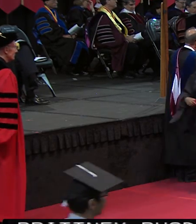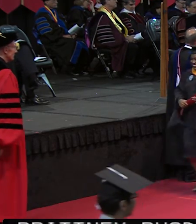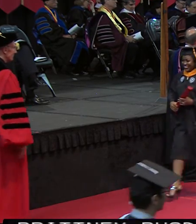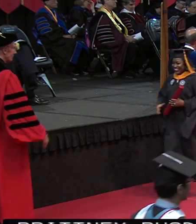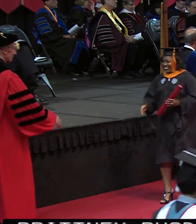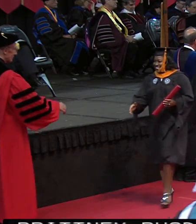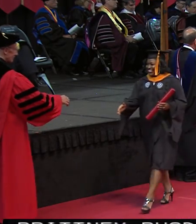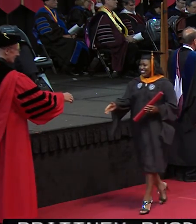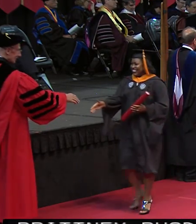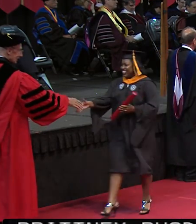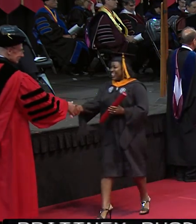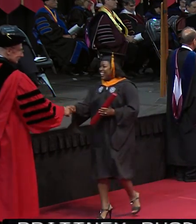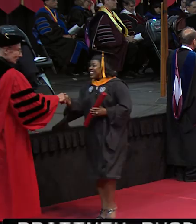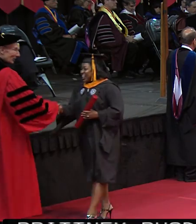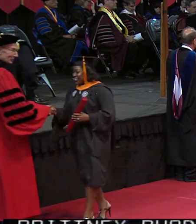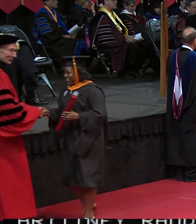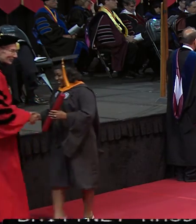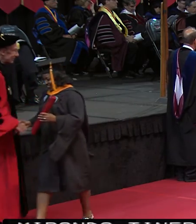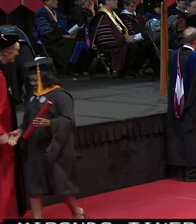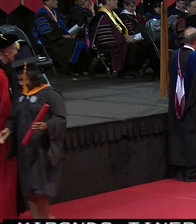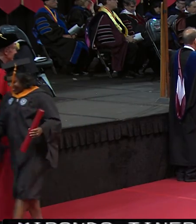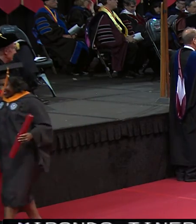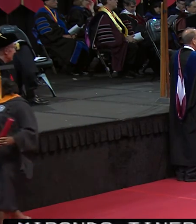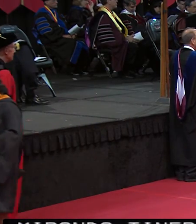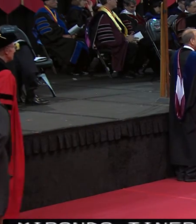Patricia Eileen Weissman.